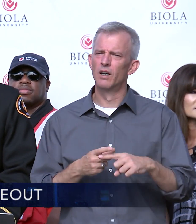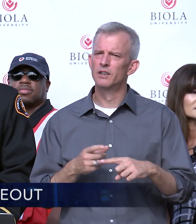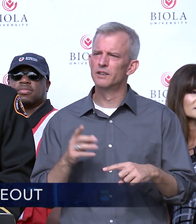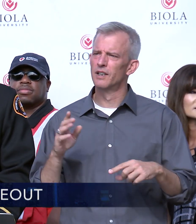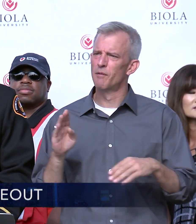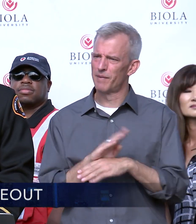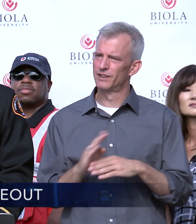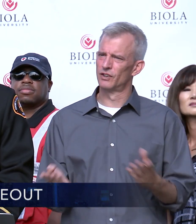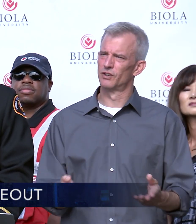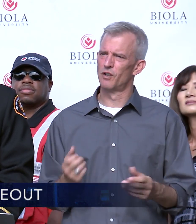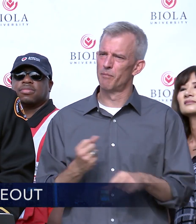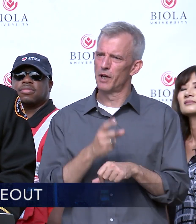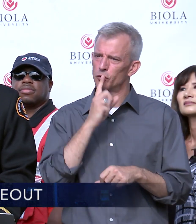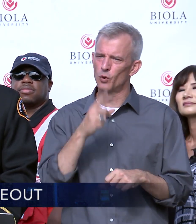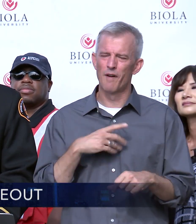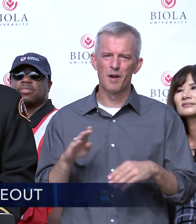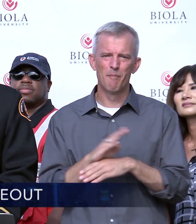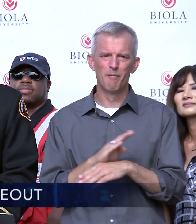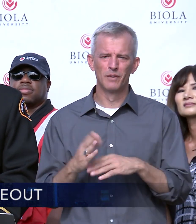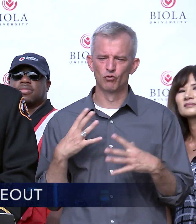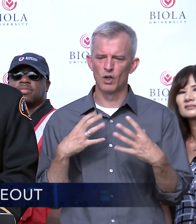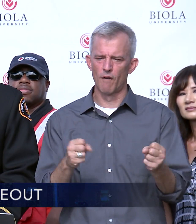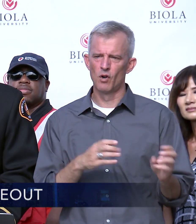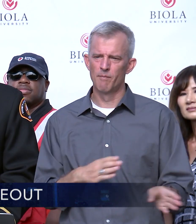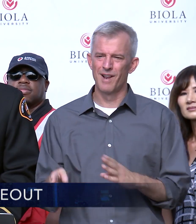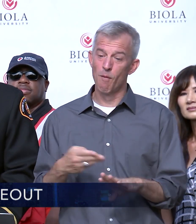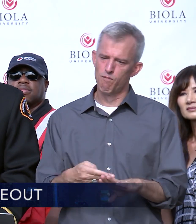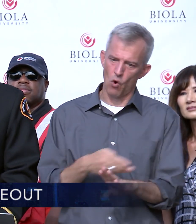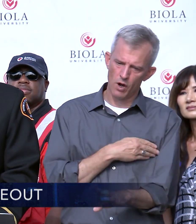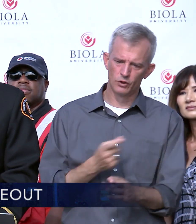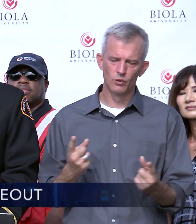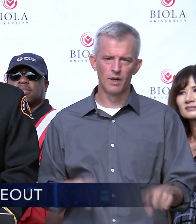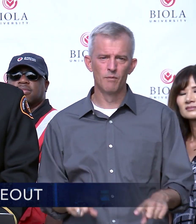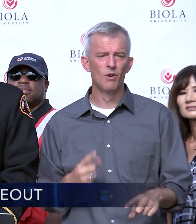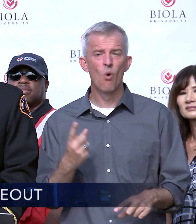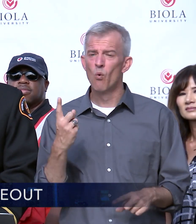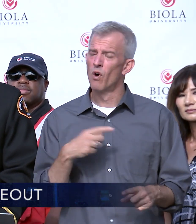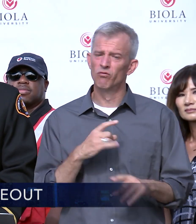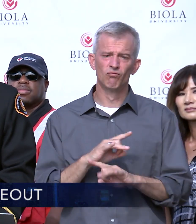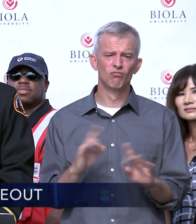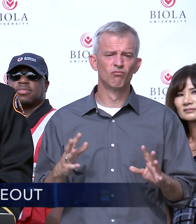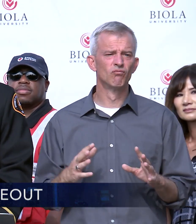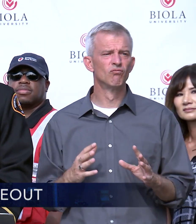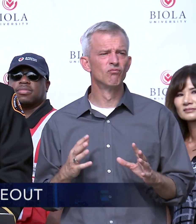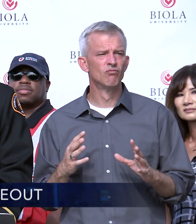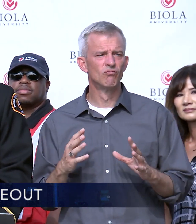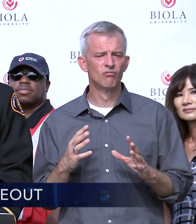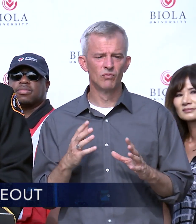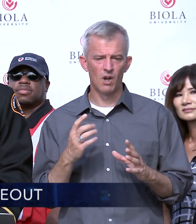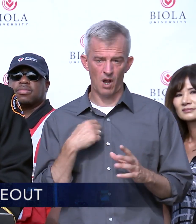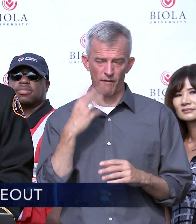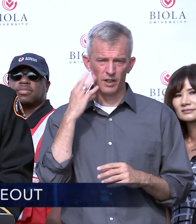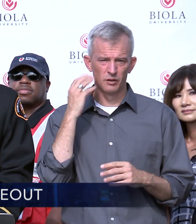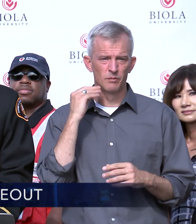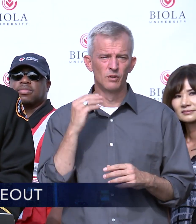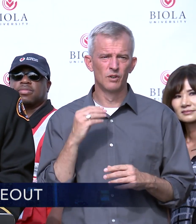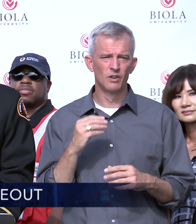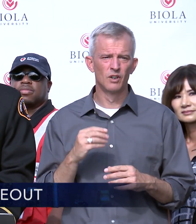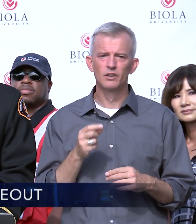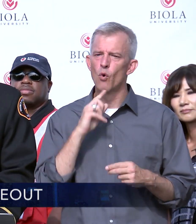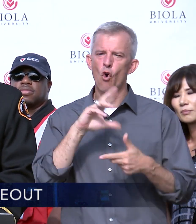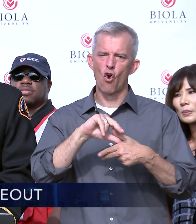business resiliency plan prior to an incident. The most devastating disaster that I've ever gone to in my career was Hurricane